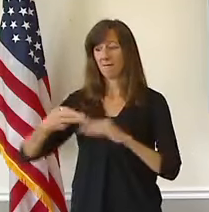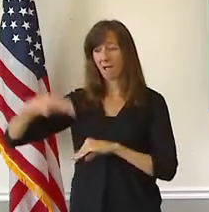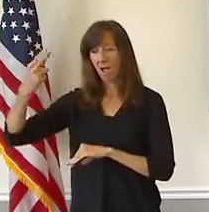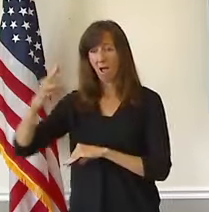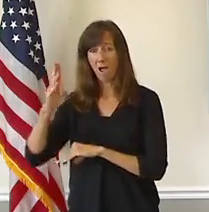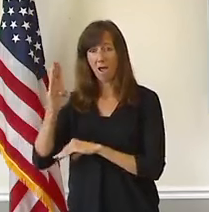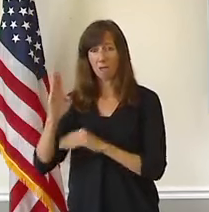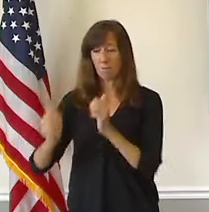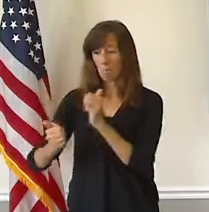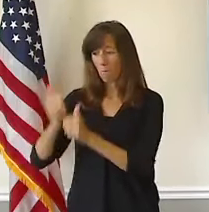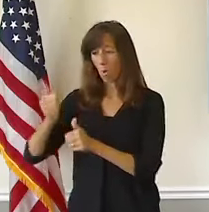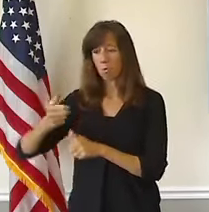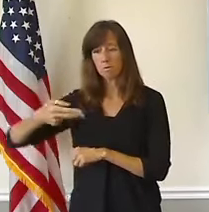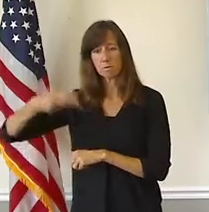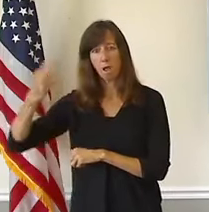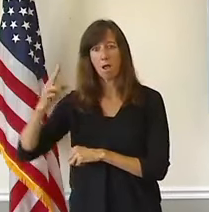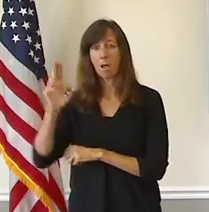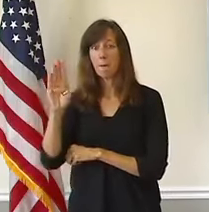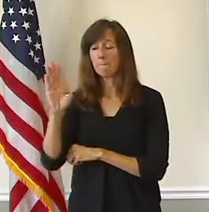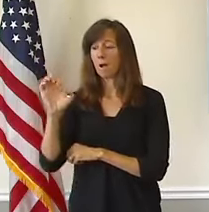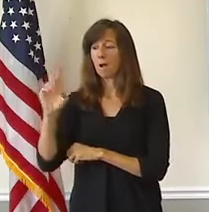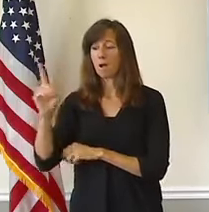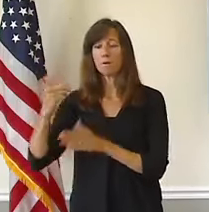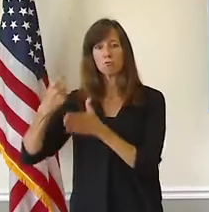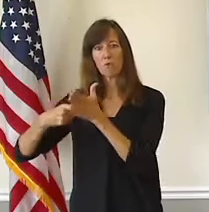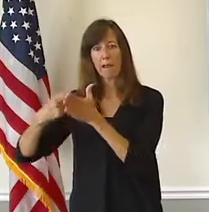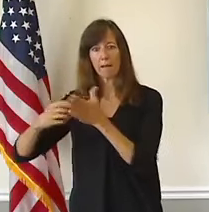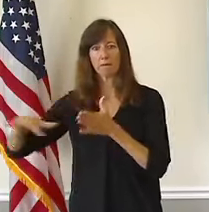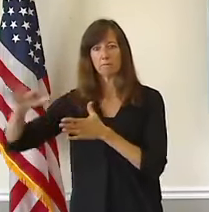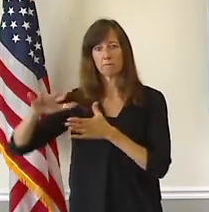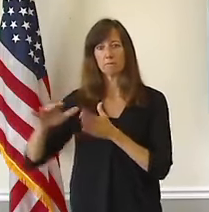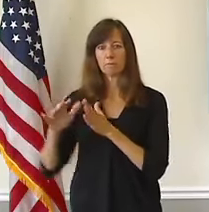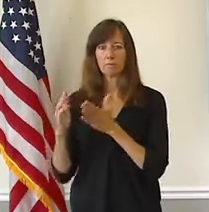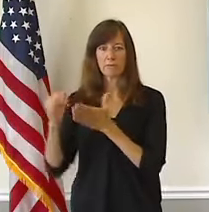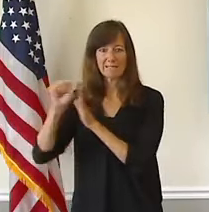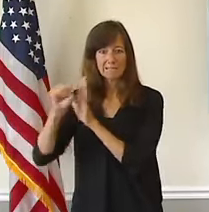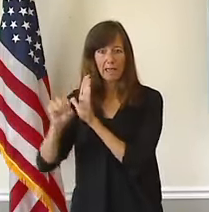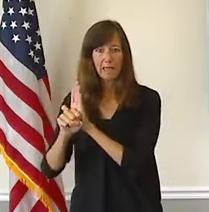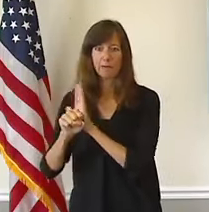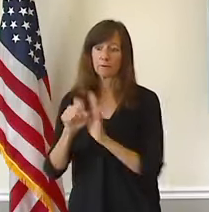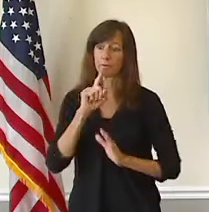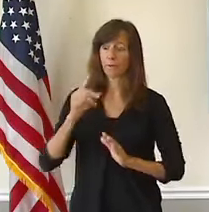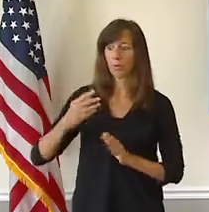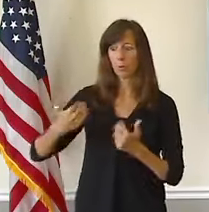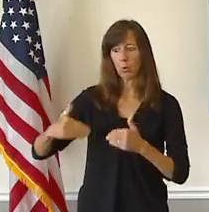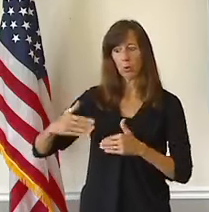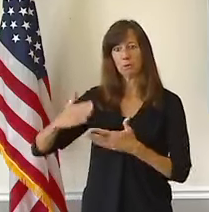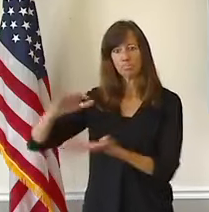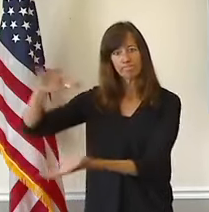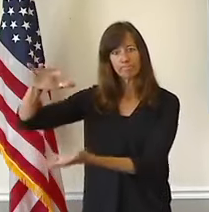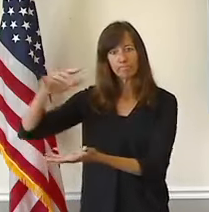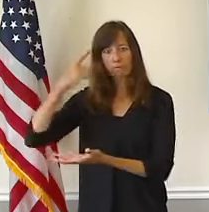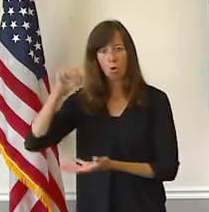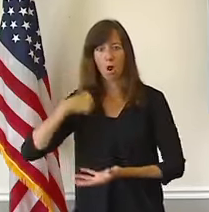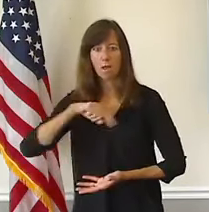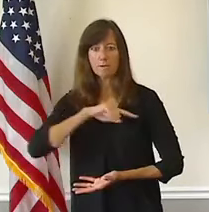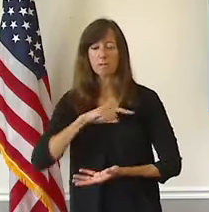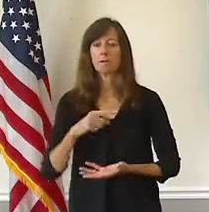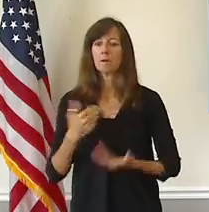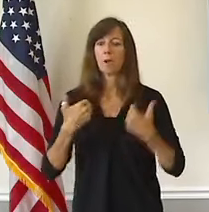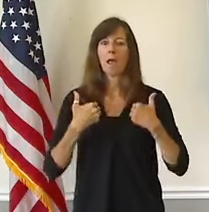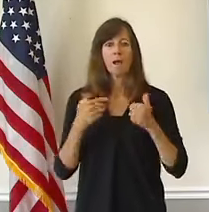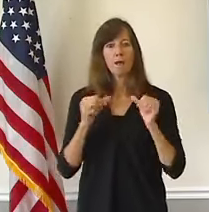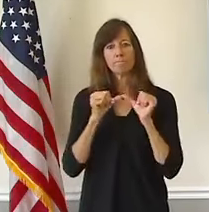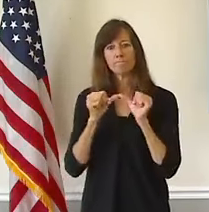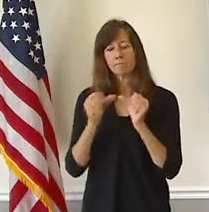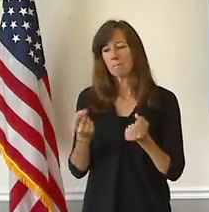state, which is really a statement of our sort of our credit rating or credit worthiness, if you will. We had held the line on spending, 1.5% annual growth each